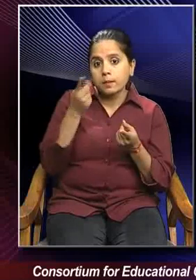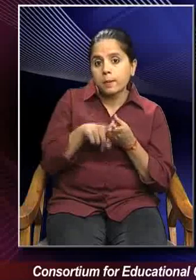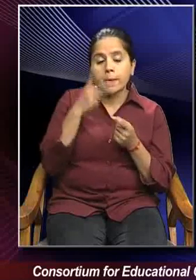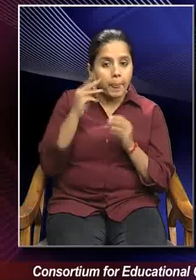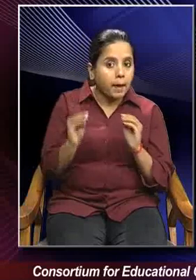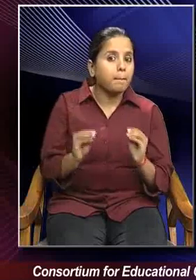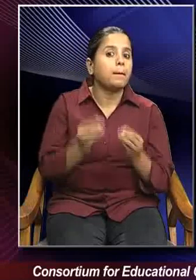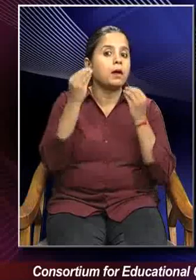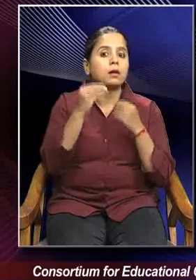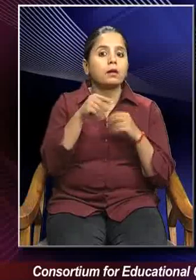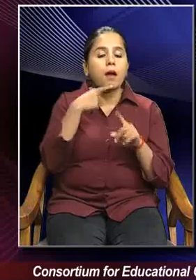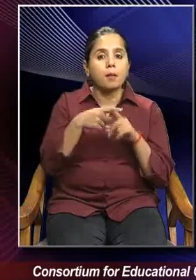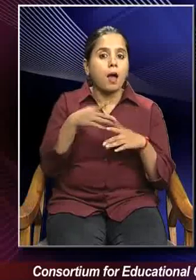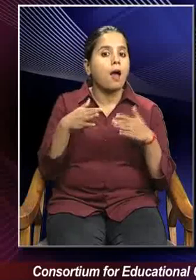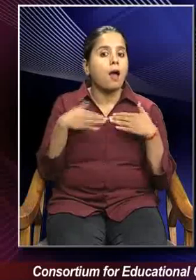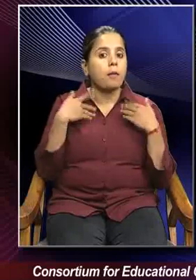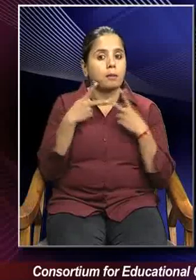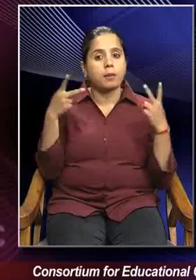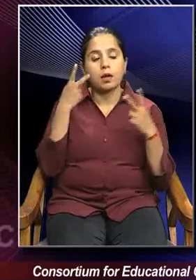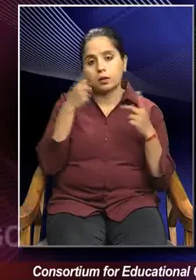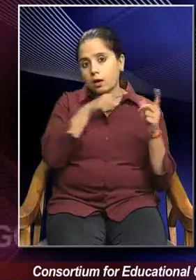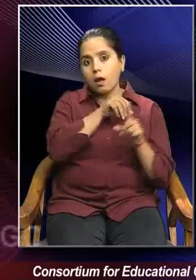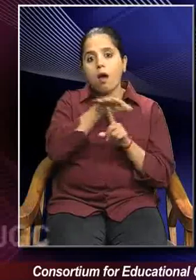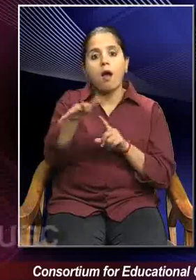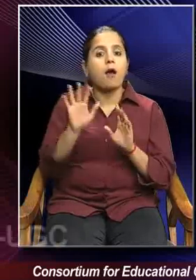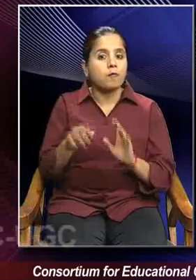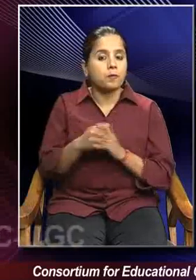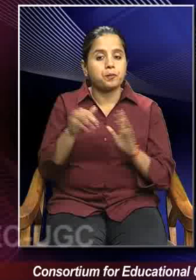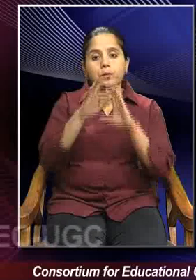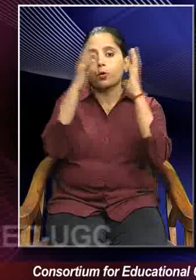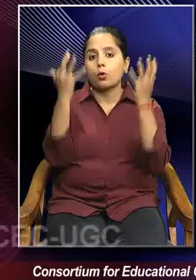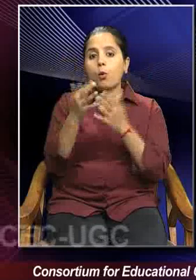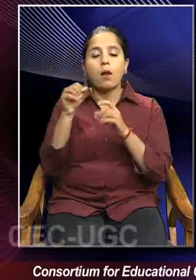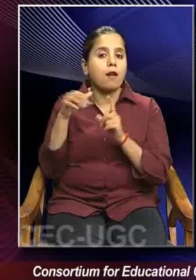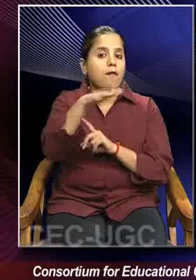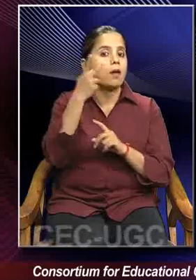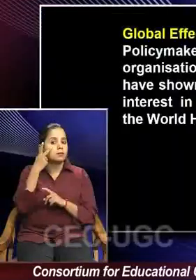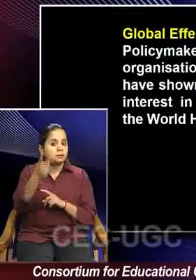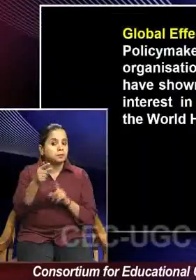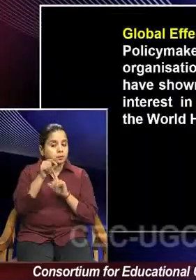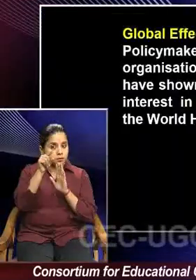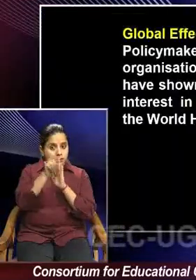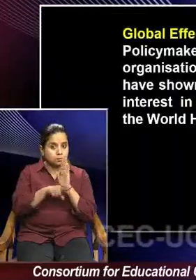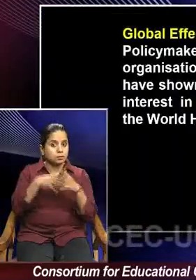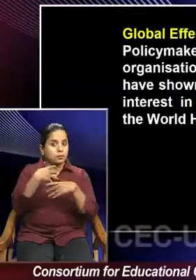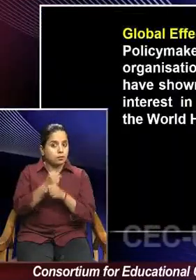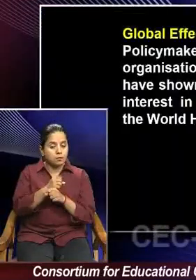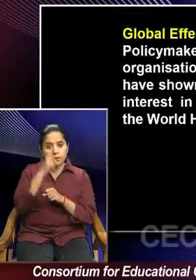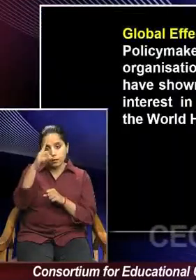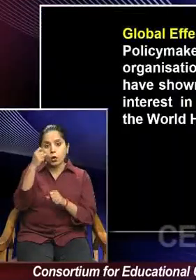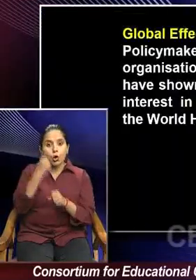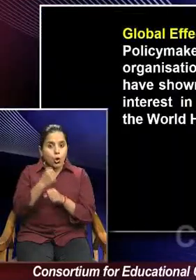better on the happiness scales. The global effects. Policymakers,